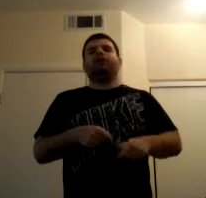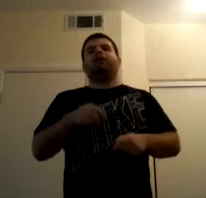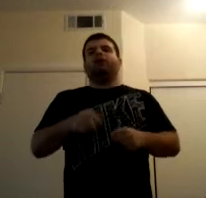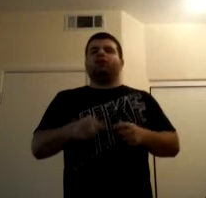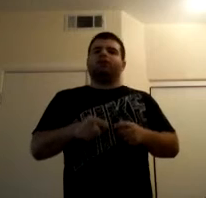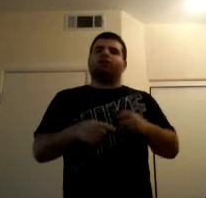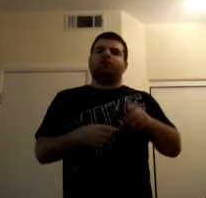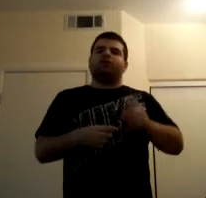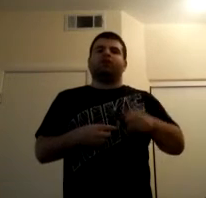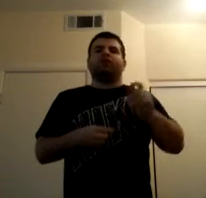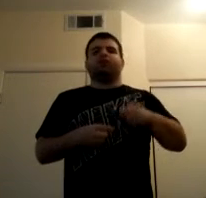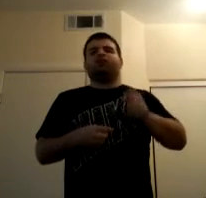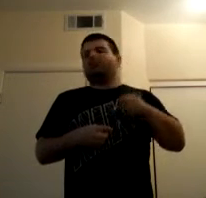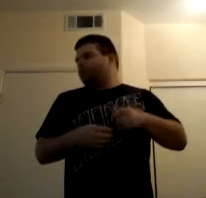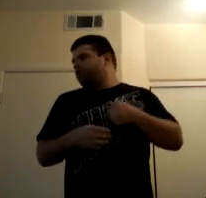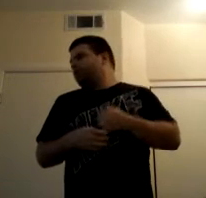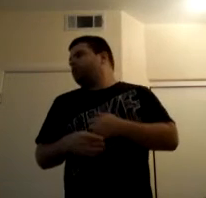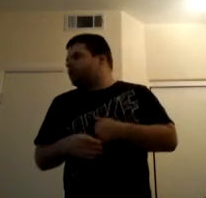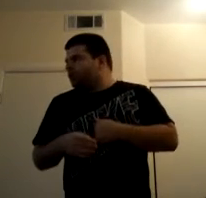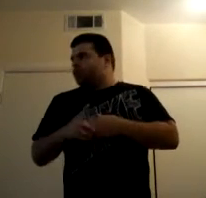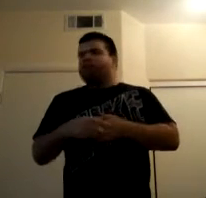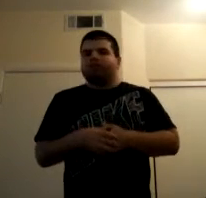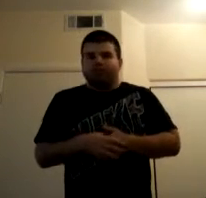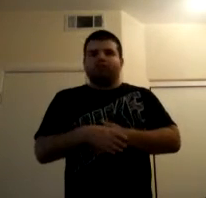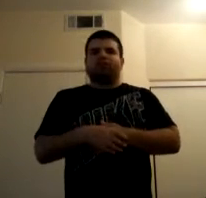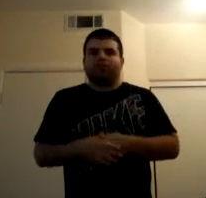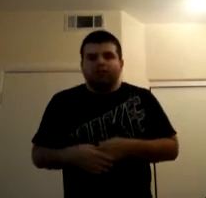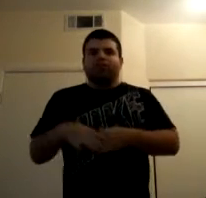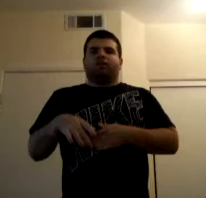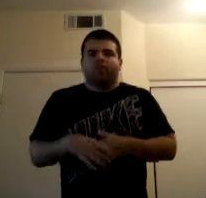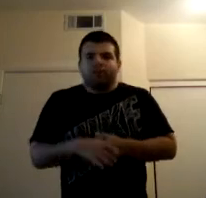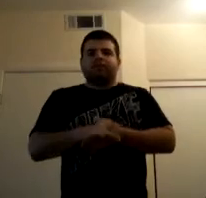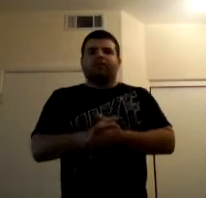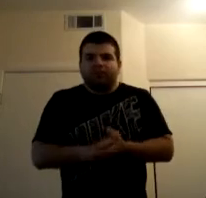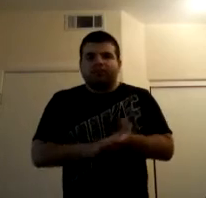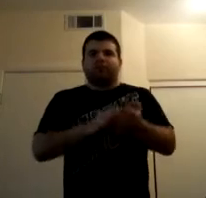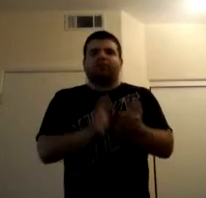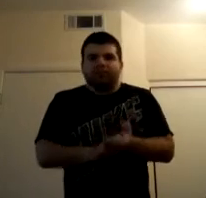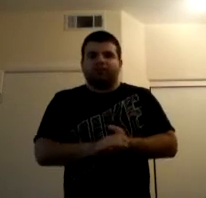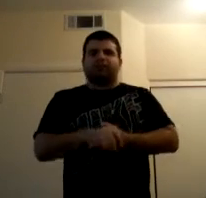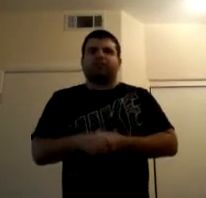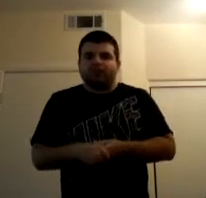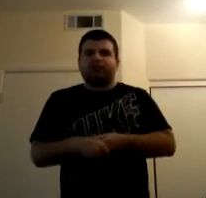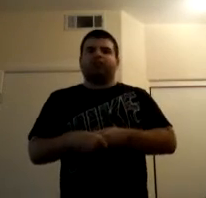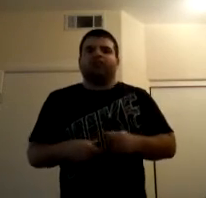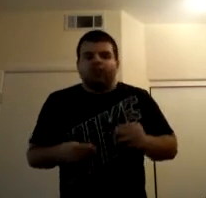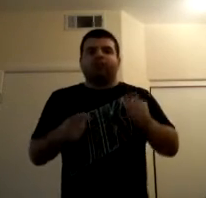Hitman for hire, make wise guys, untouchable border bandits. Running the streets and the cannabis, we live and direct. No, we know that's what's happening. Lord,